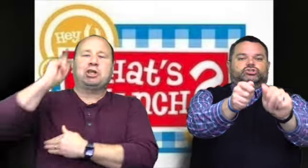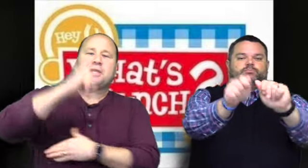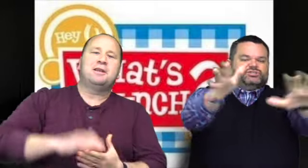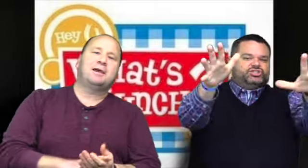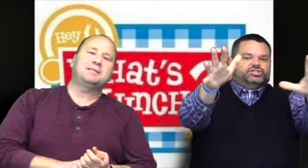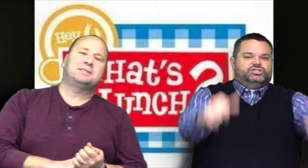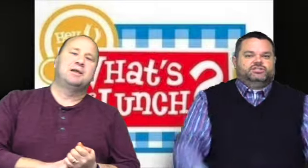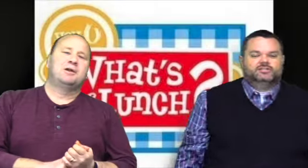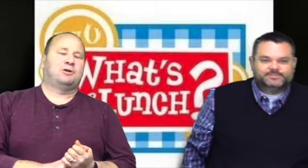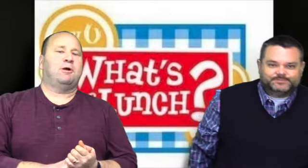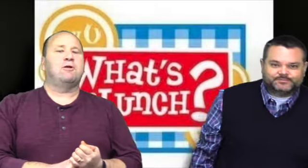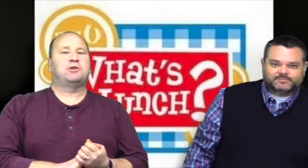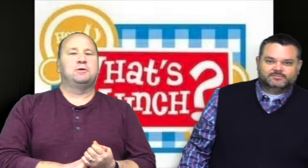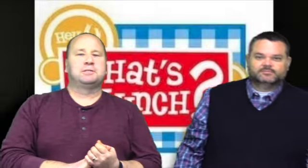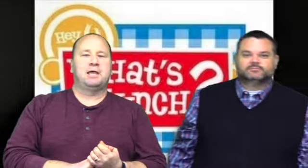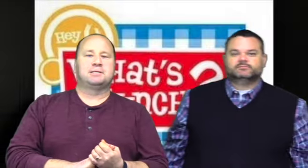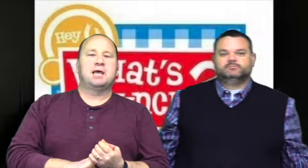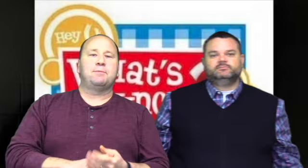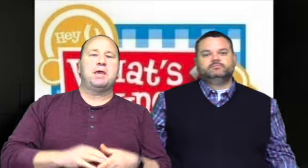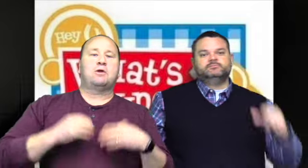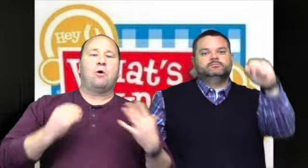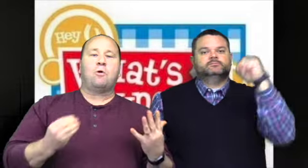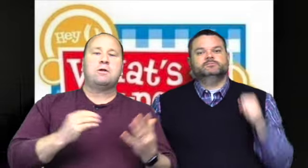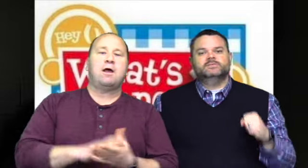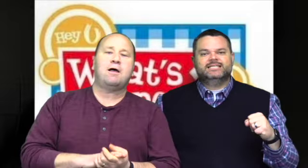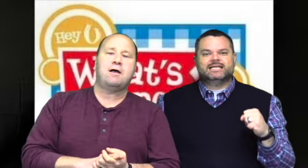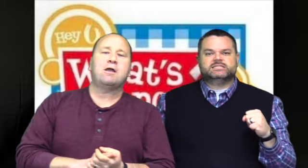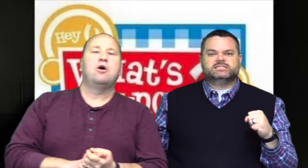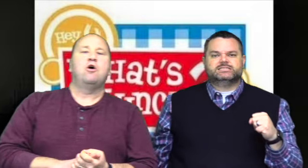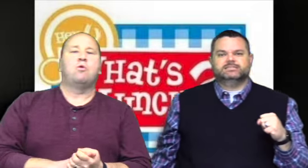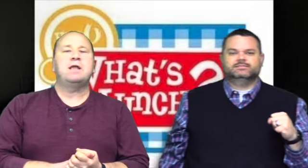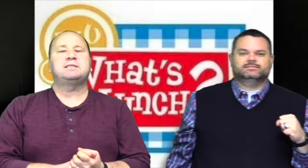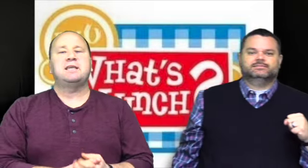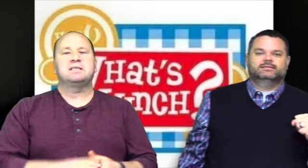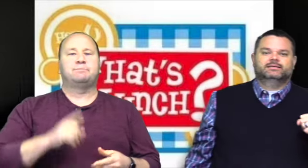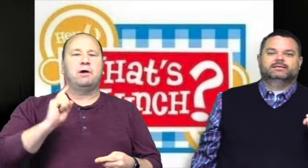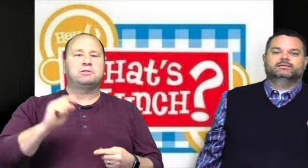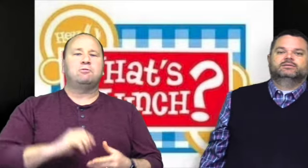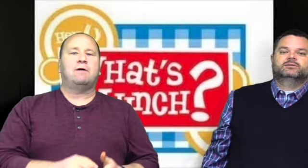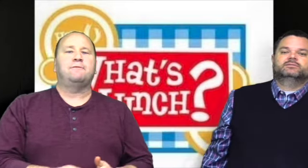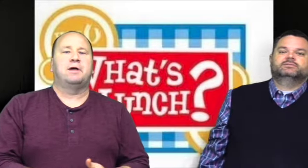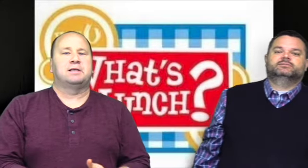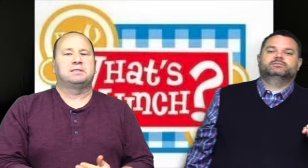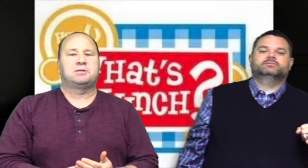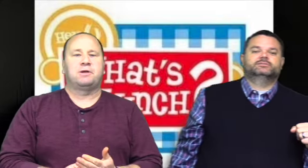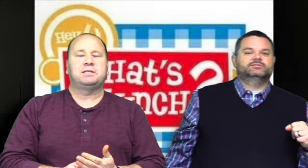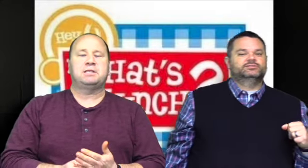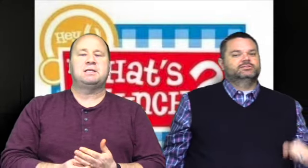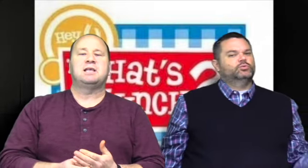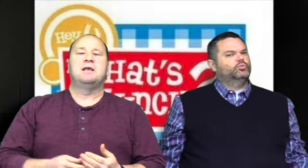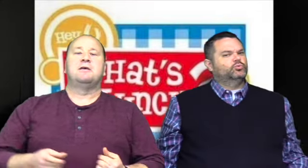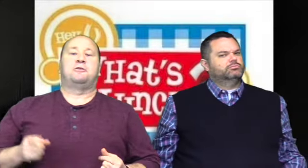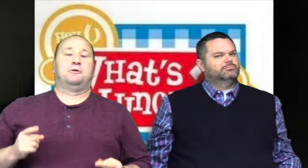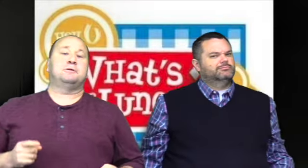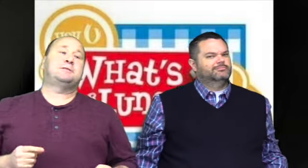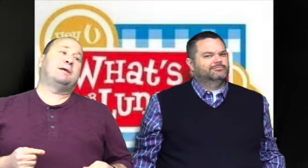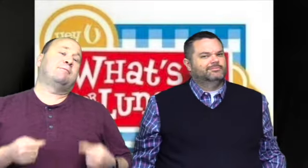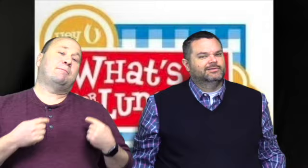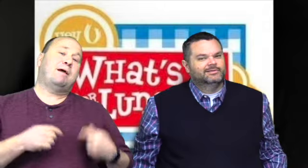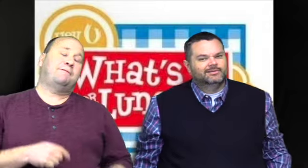chicken nuggets? Tomorrow, Tuesday, is going to be corn dogs. Wednesday is Belgian waffle and string cheese. Ooh. Thursday, one of my